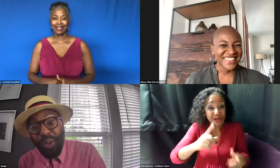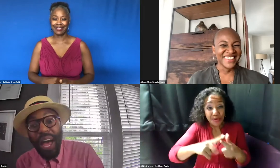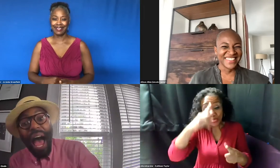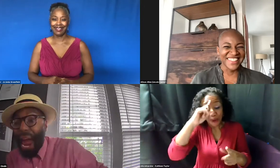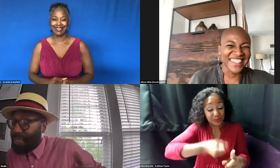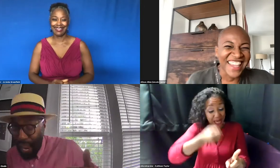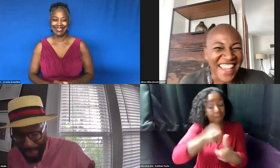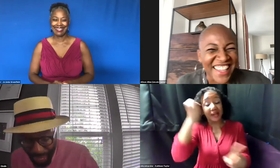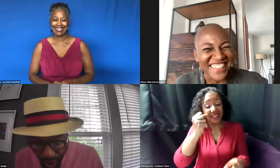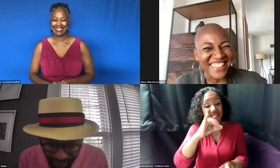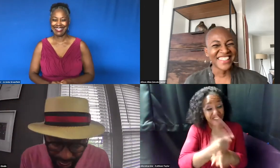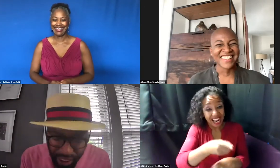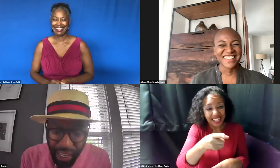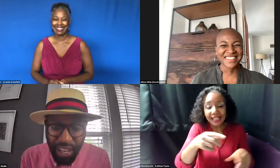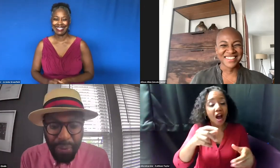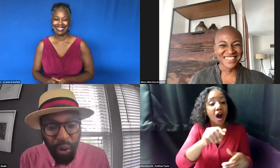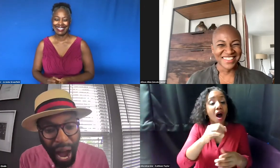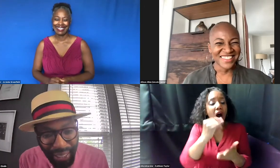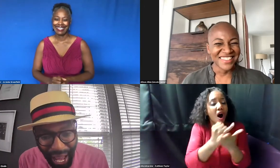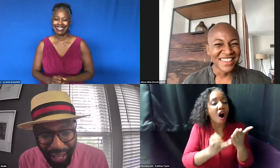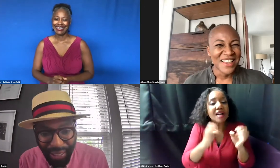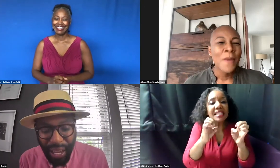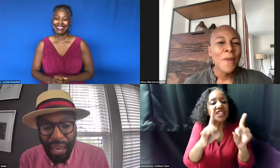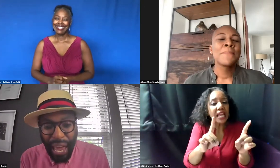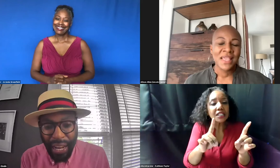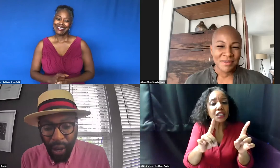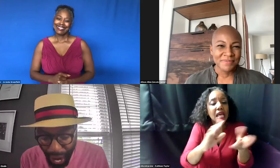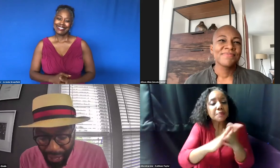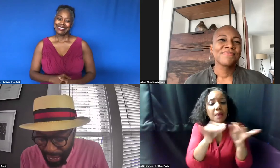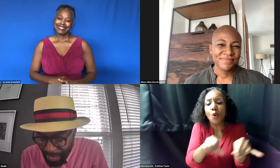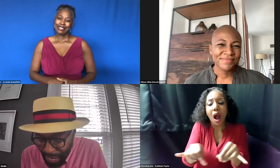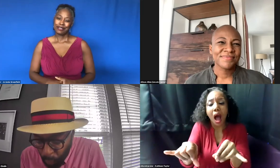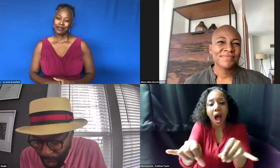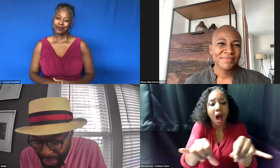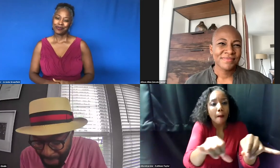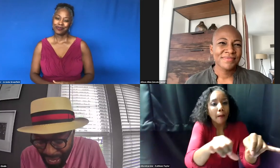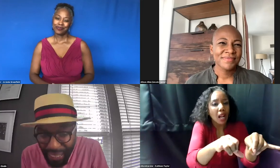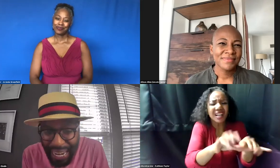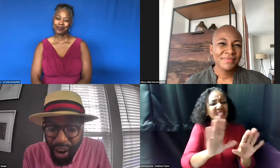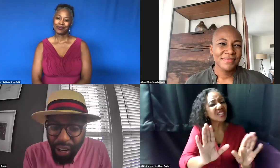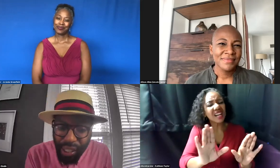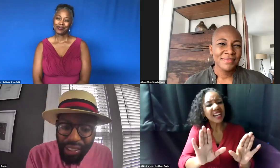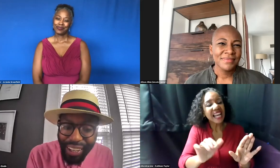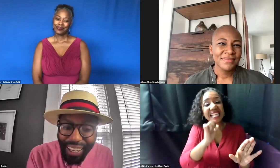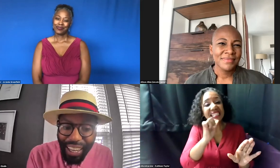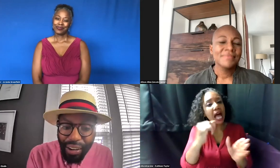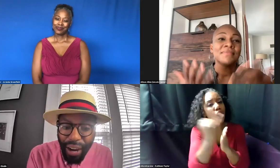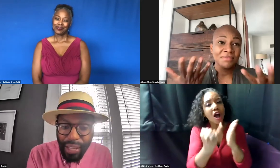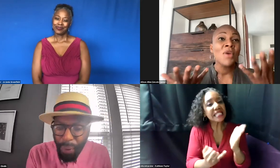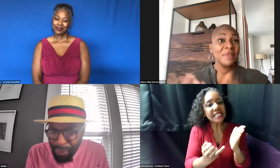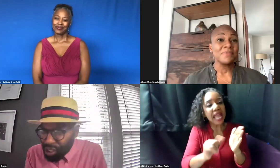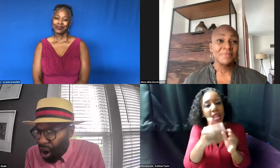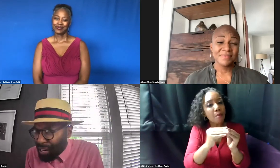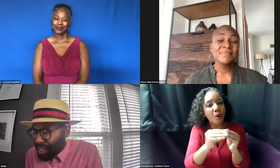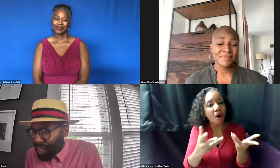part too. I think that arts education has been so colonized in a way that makes it not artistic. Right?